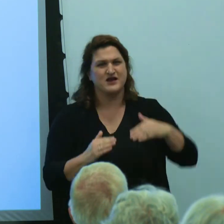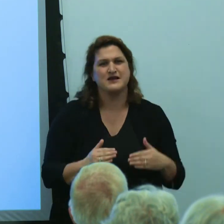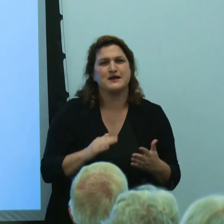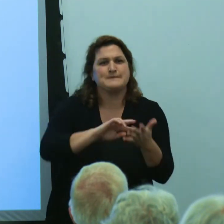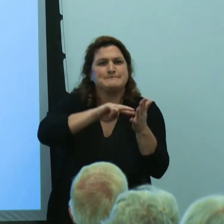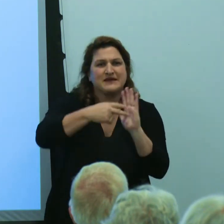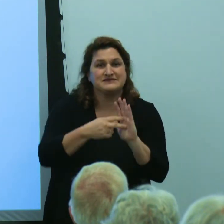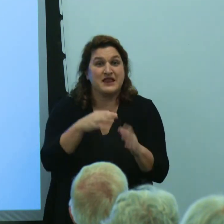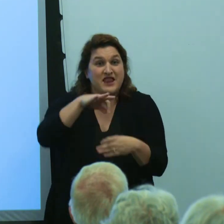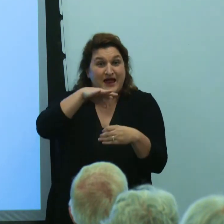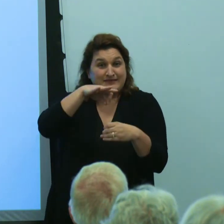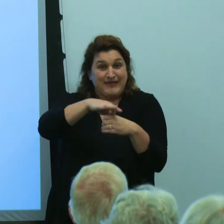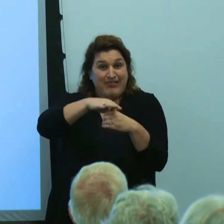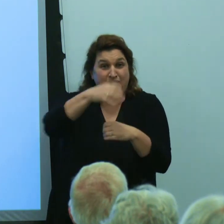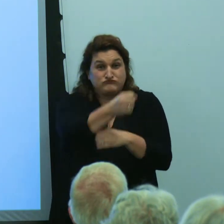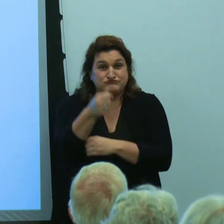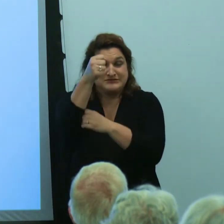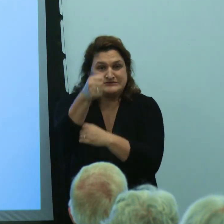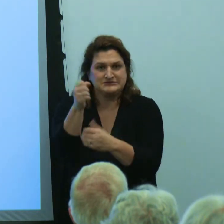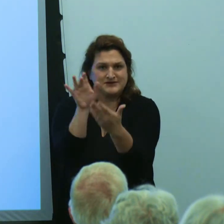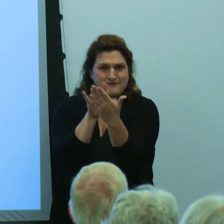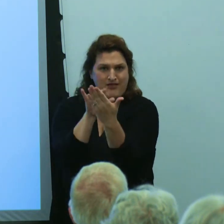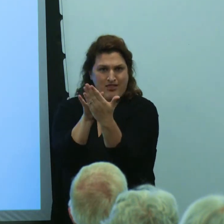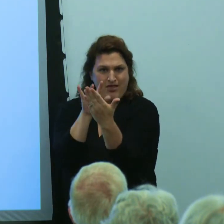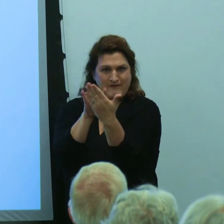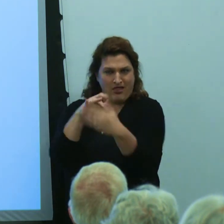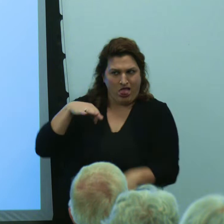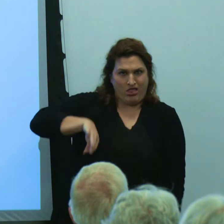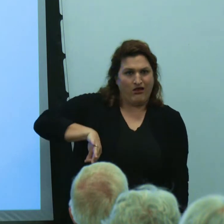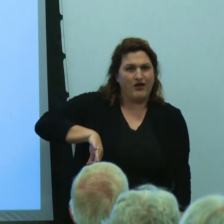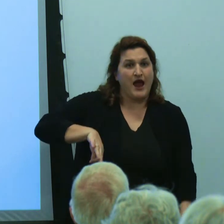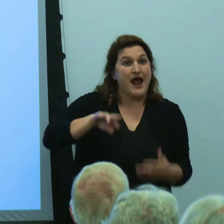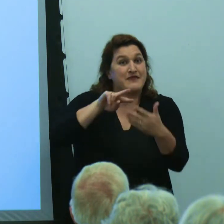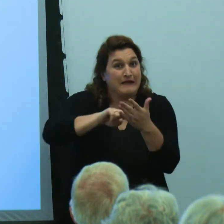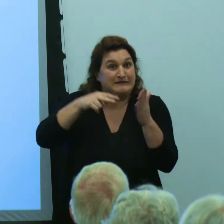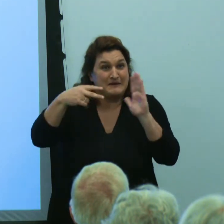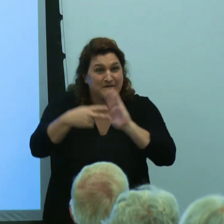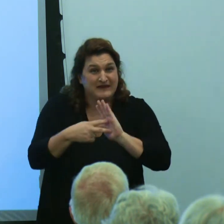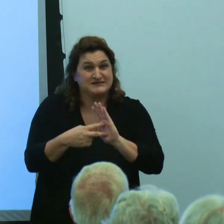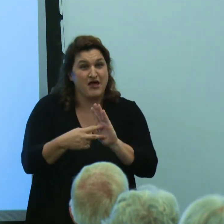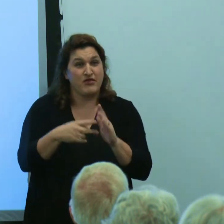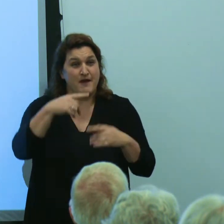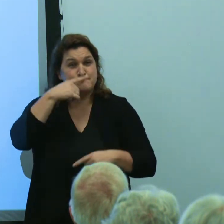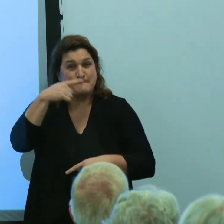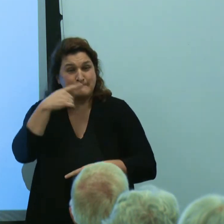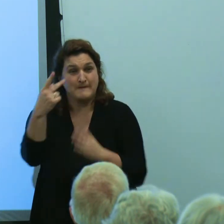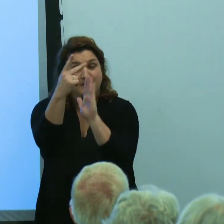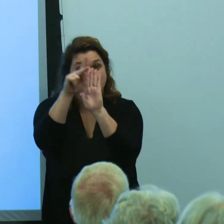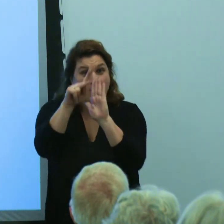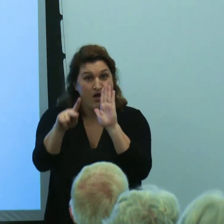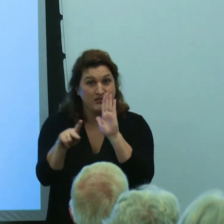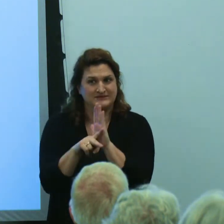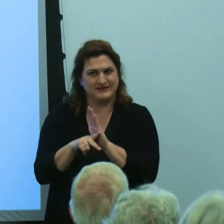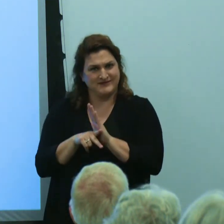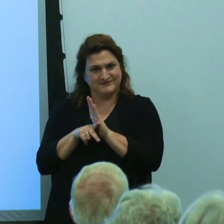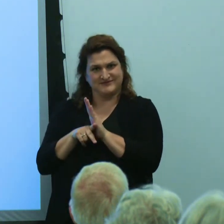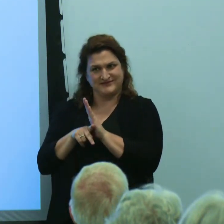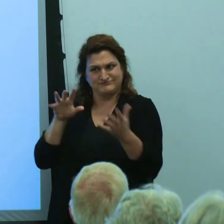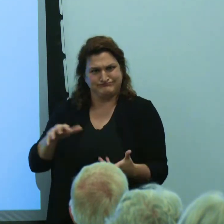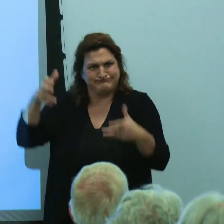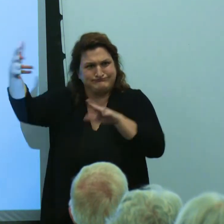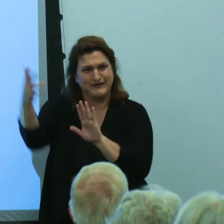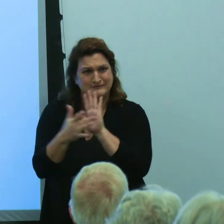the manipulation of public policy. And we know that we don't go to vote just because we want to vote, right? Like, we